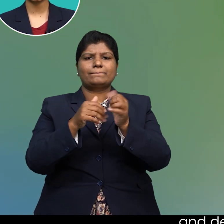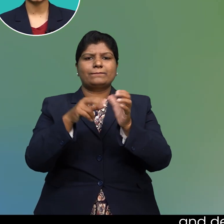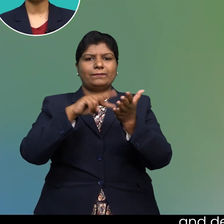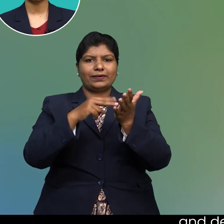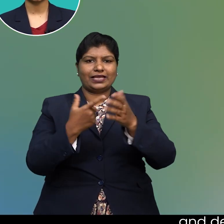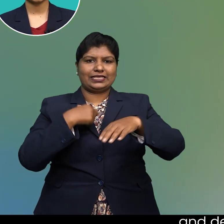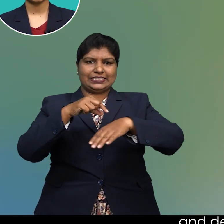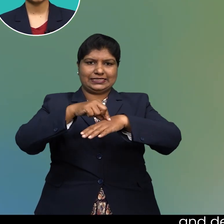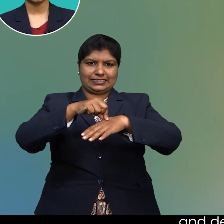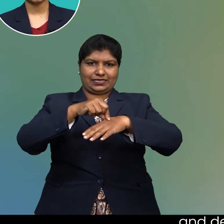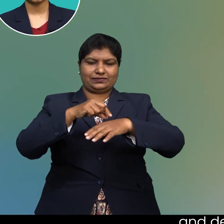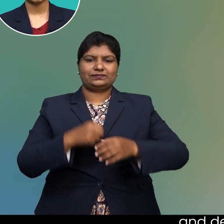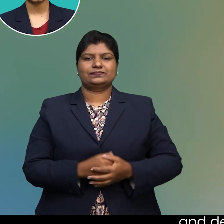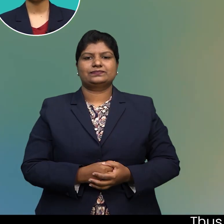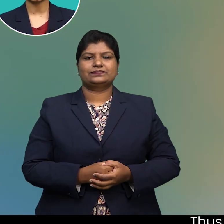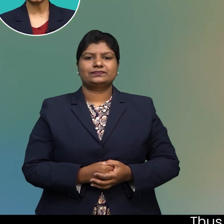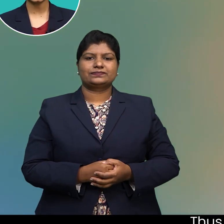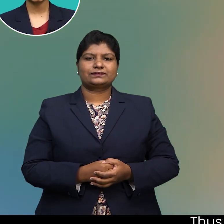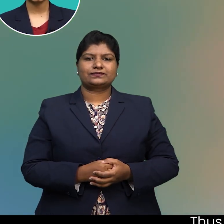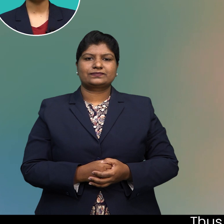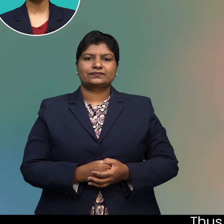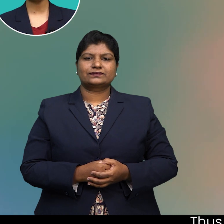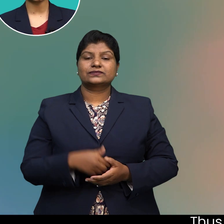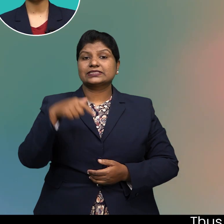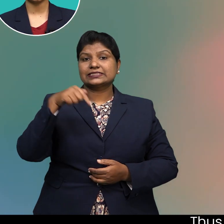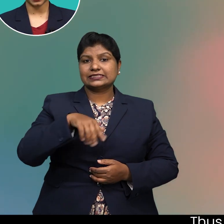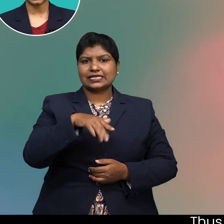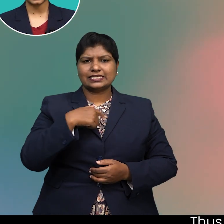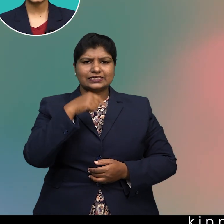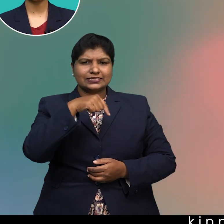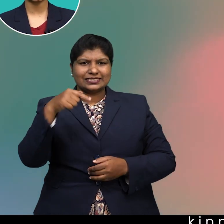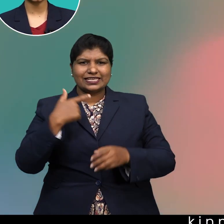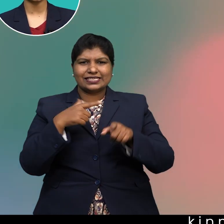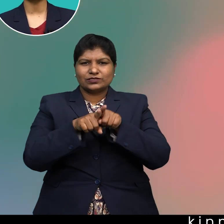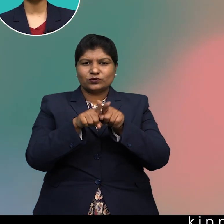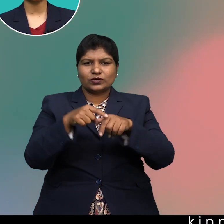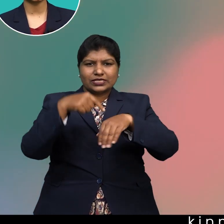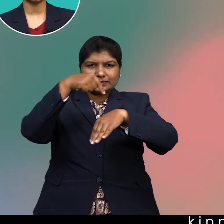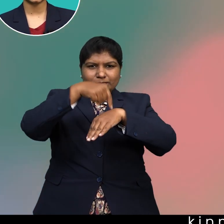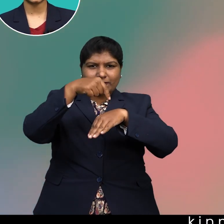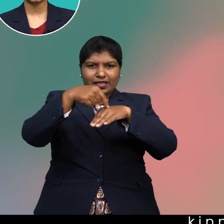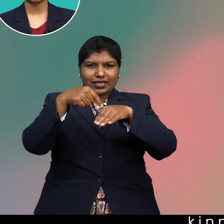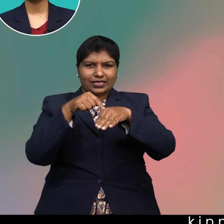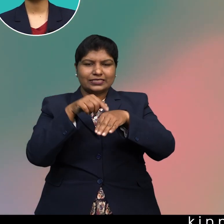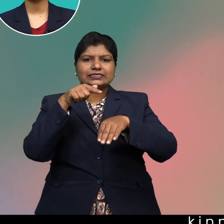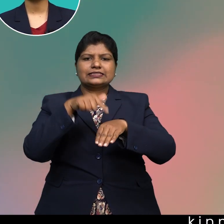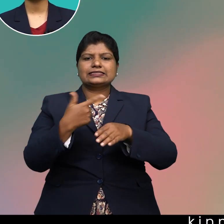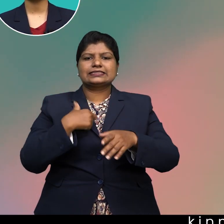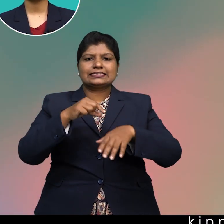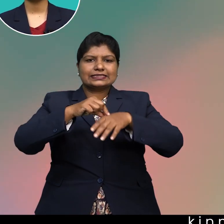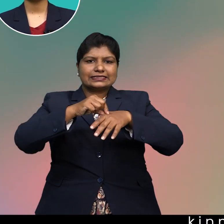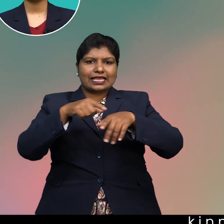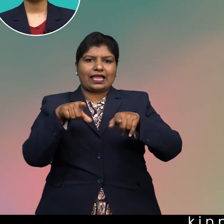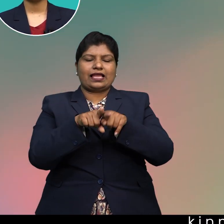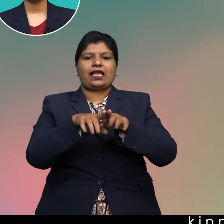one after the other from the anterior to the posterior end.